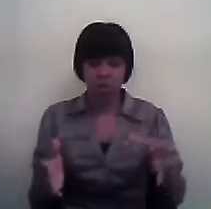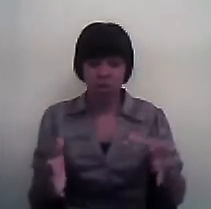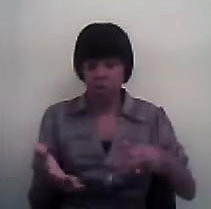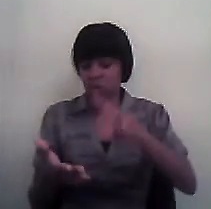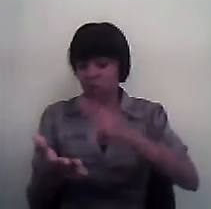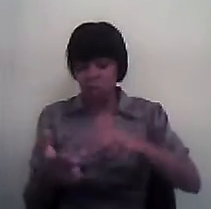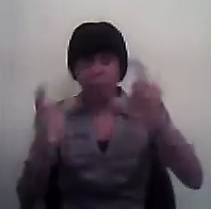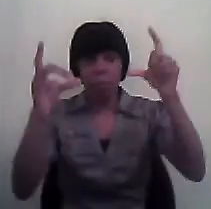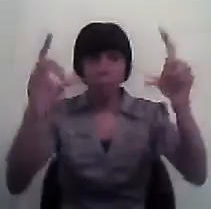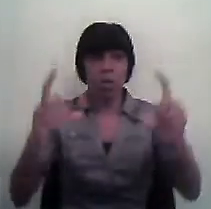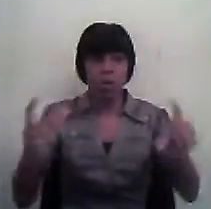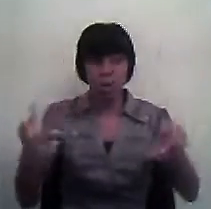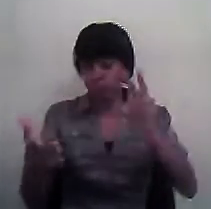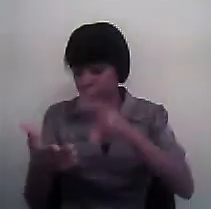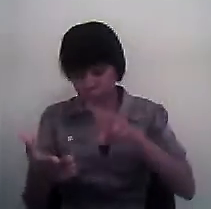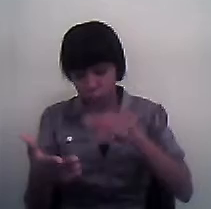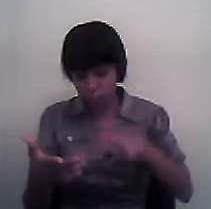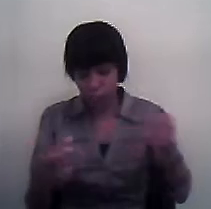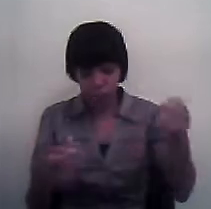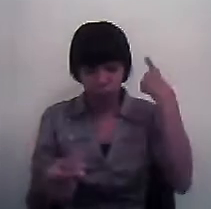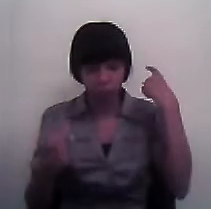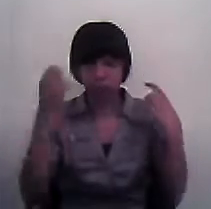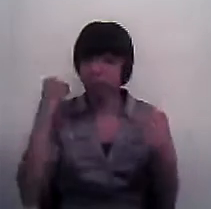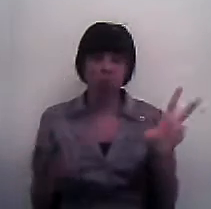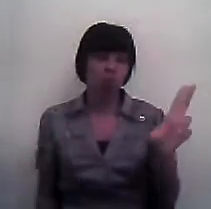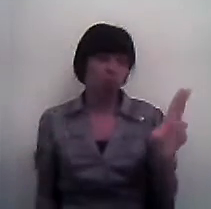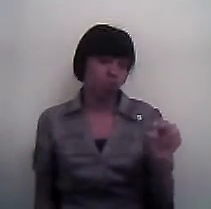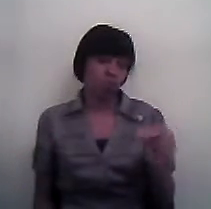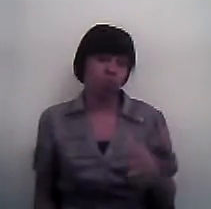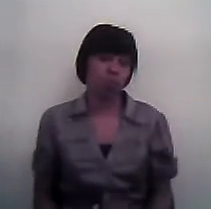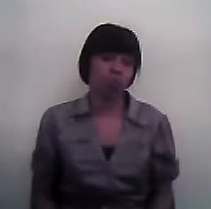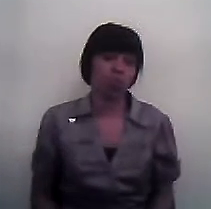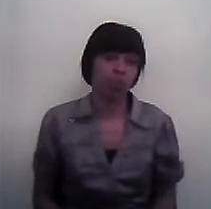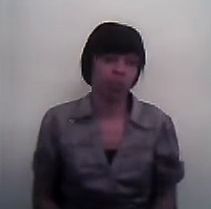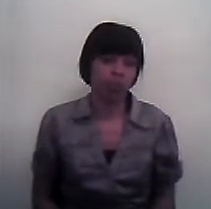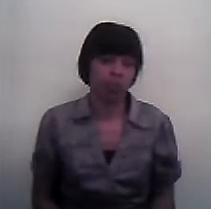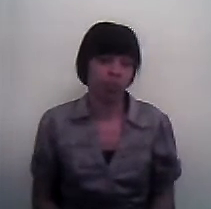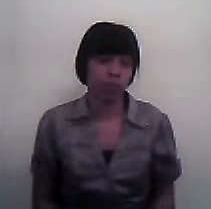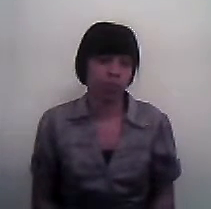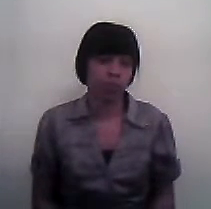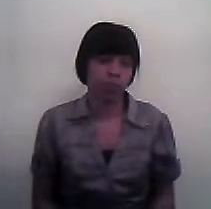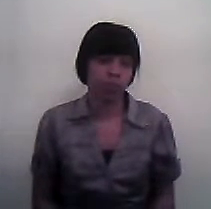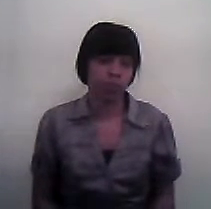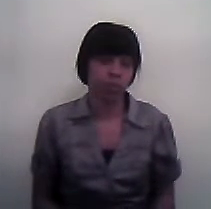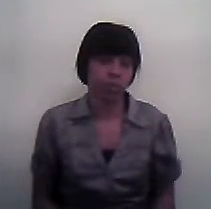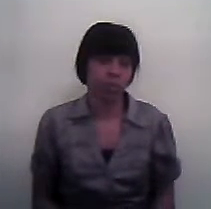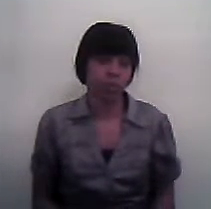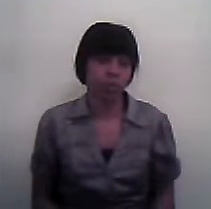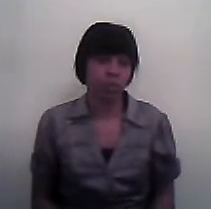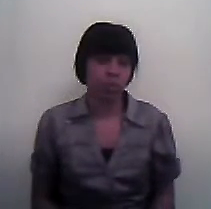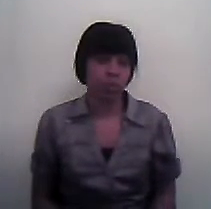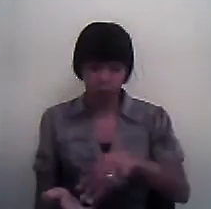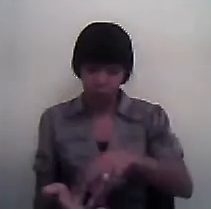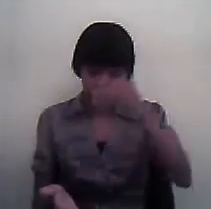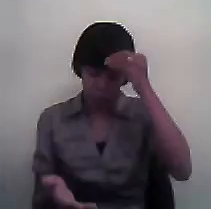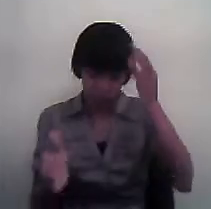to do a real research project. So they look at these titles and main ideas, and then they go off and start